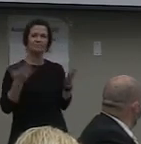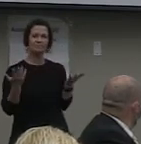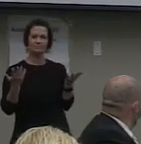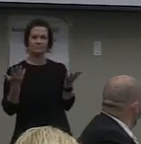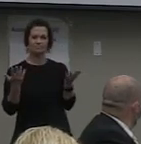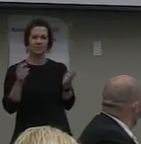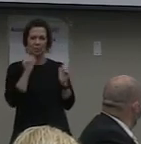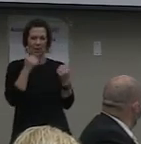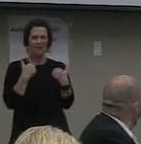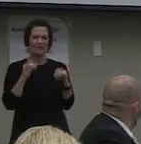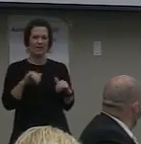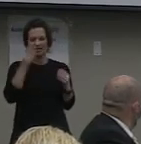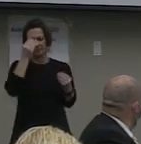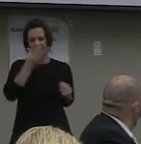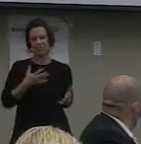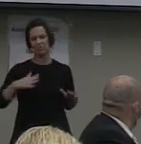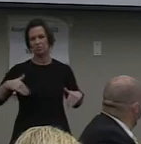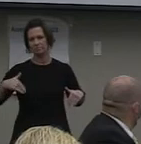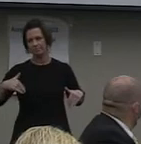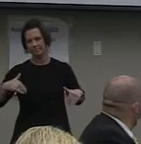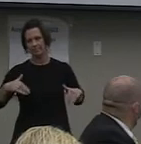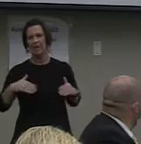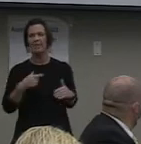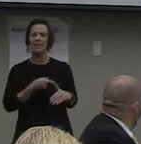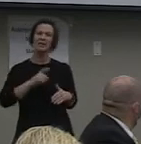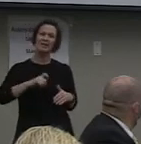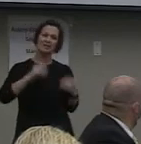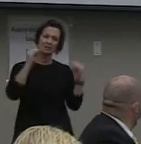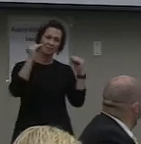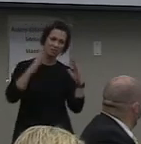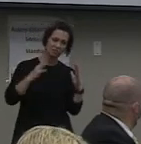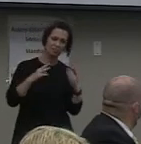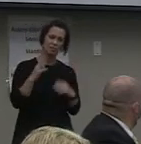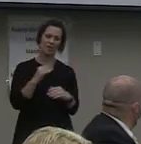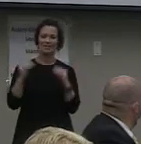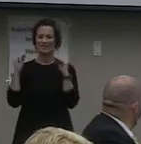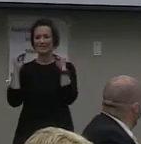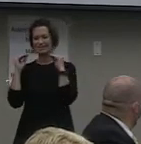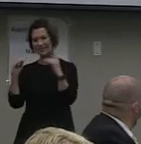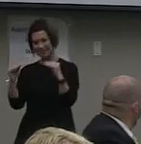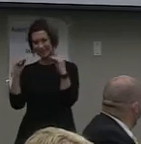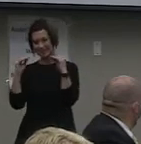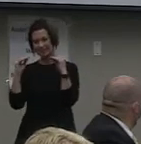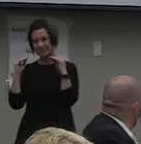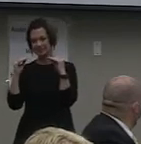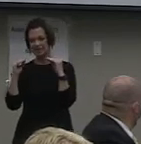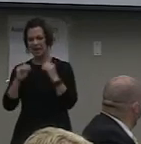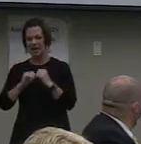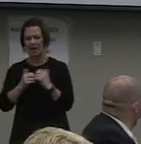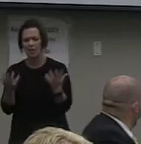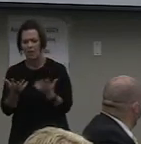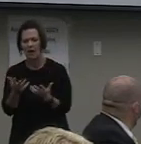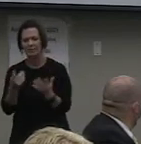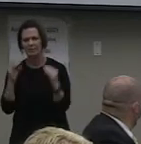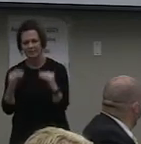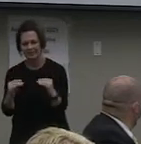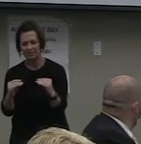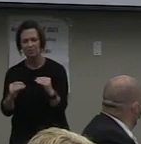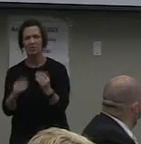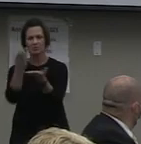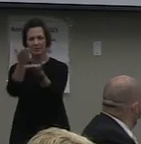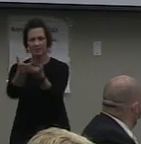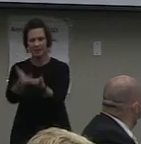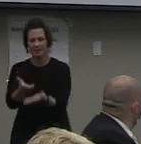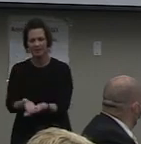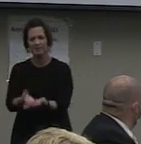have that information yet. They need the teachers and the teaching to reflect the facts, information, and